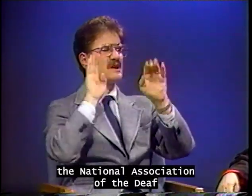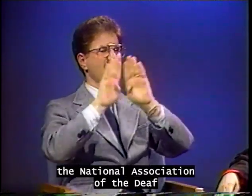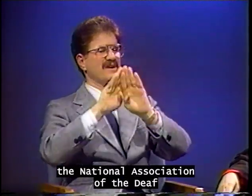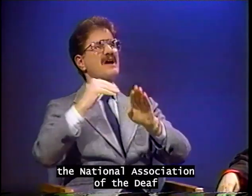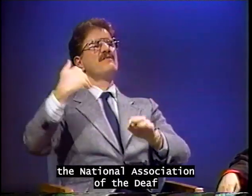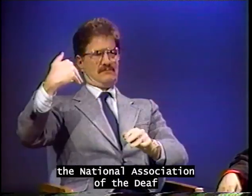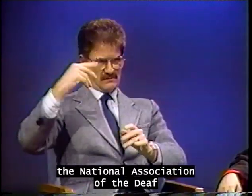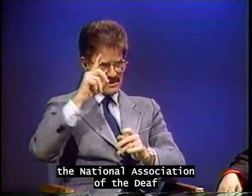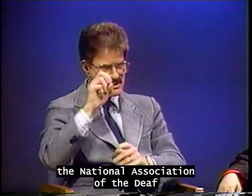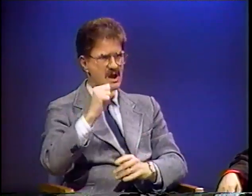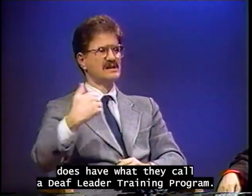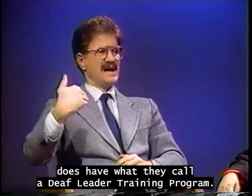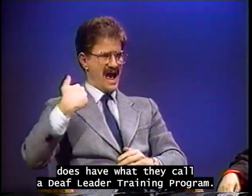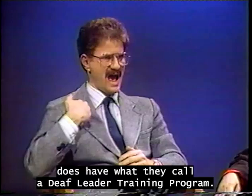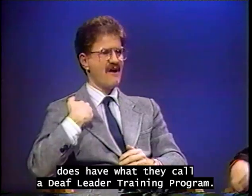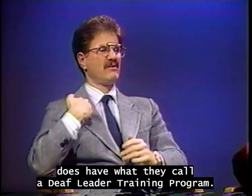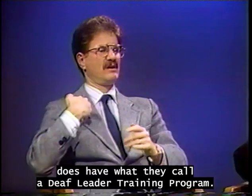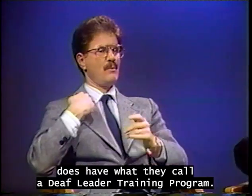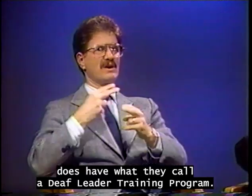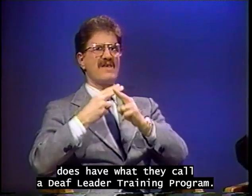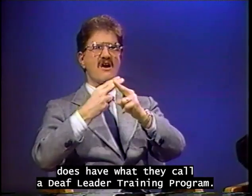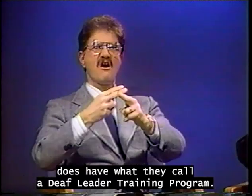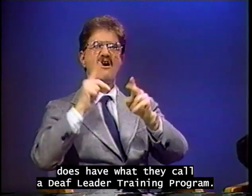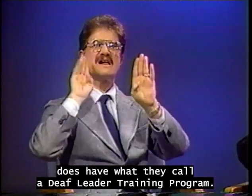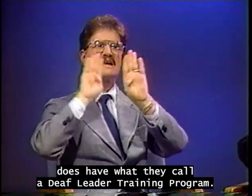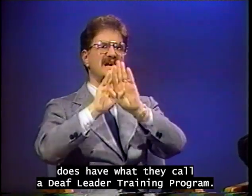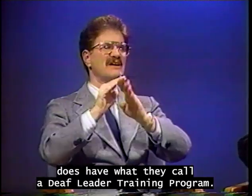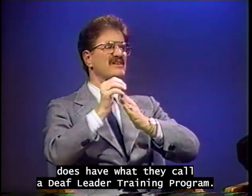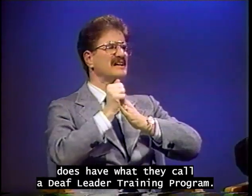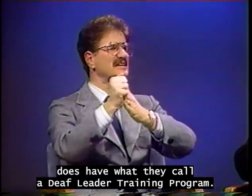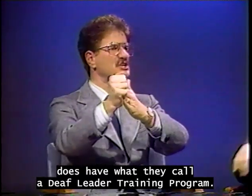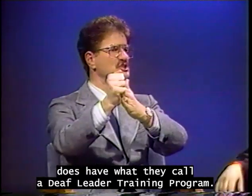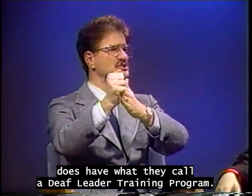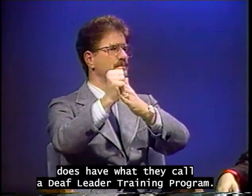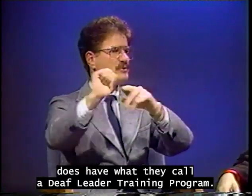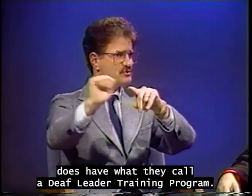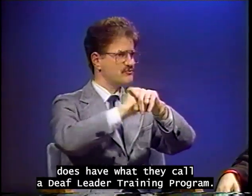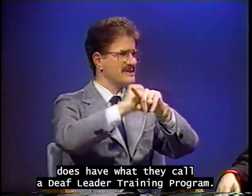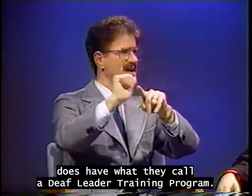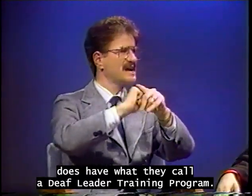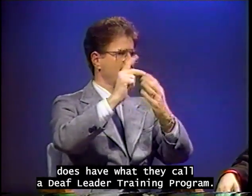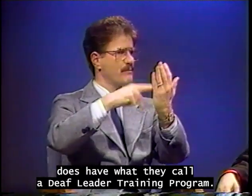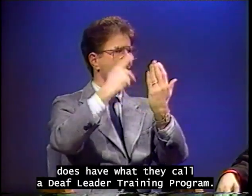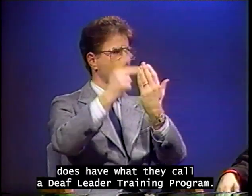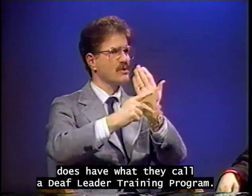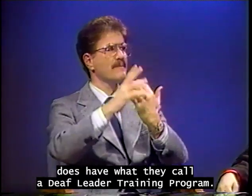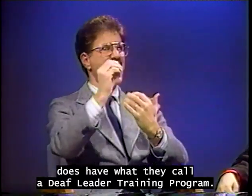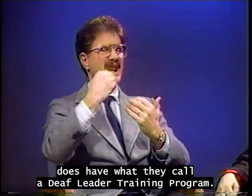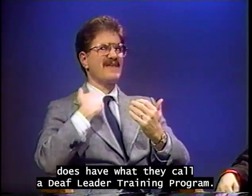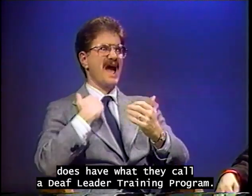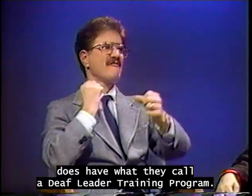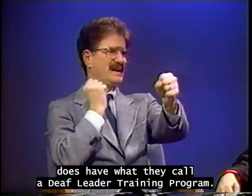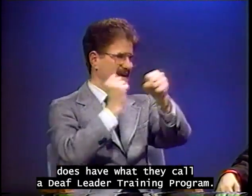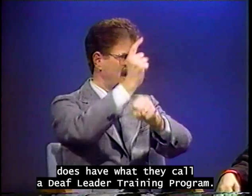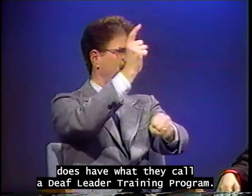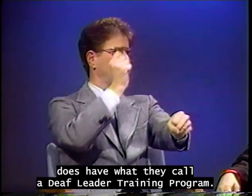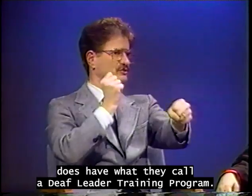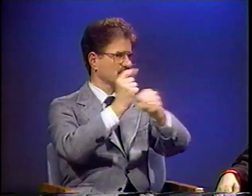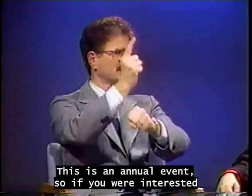Deaf does have what they call a Deaf Leader Training Program. This